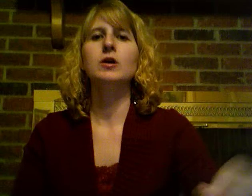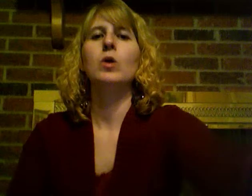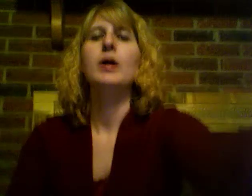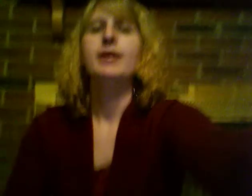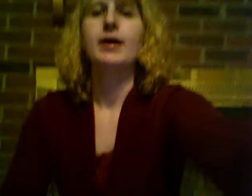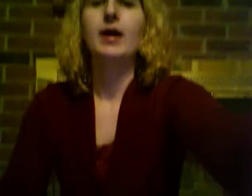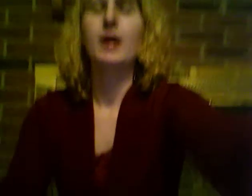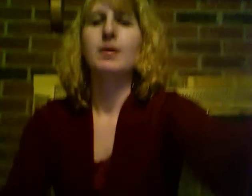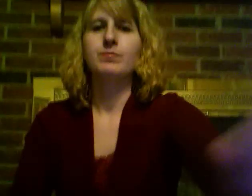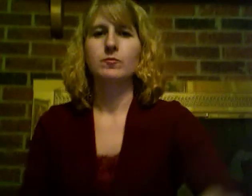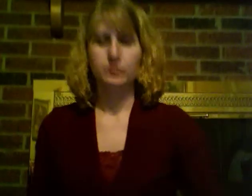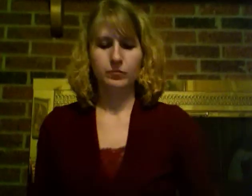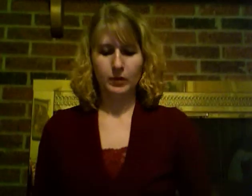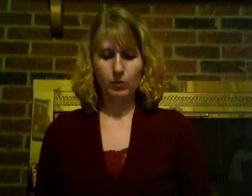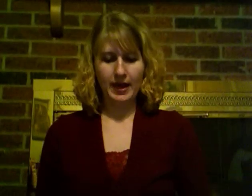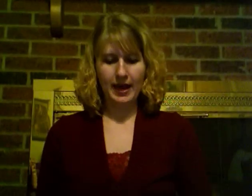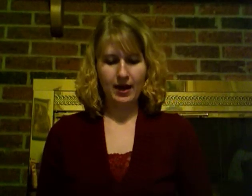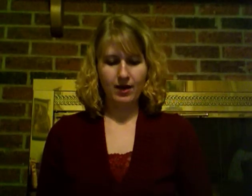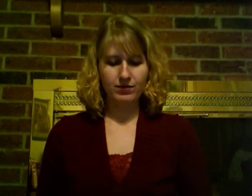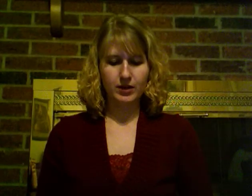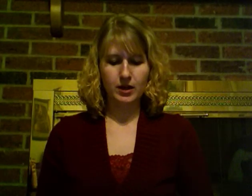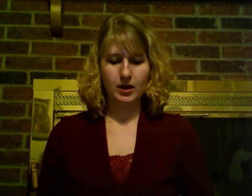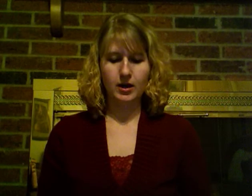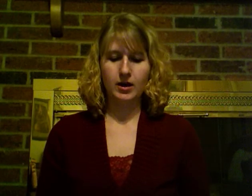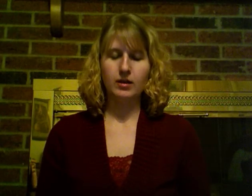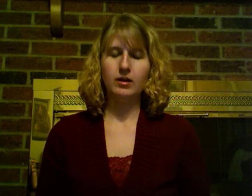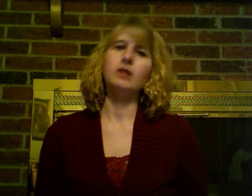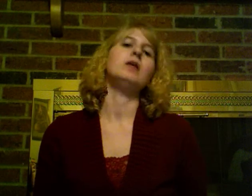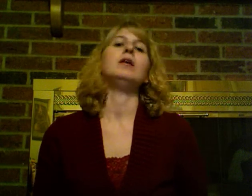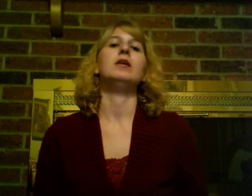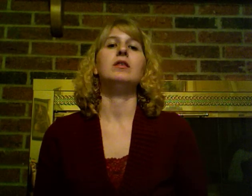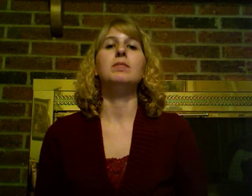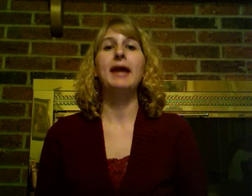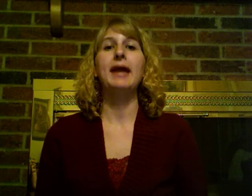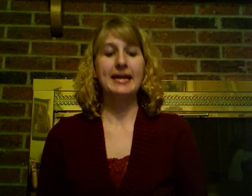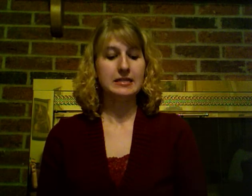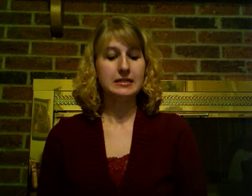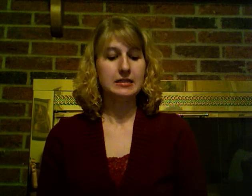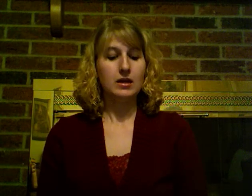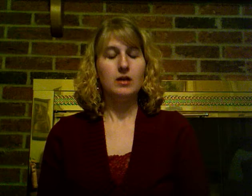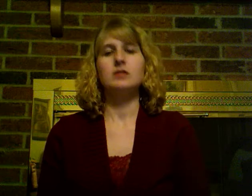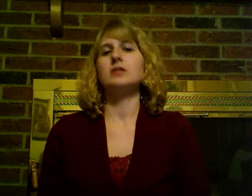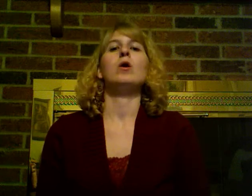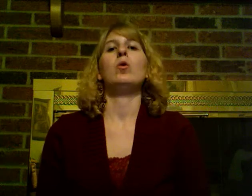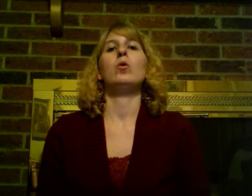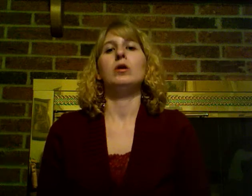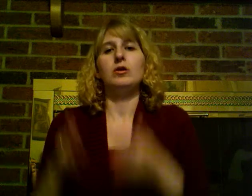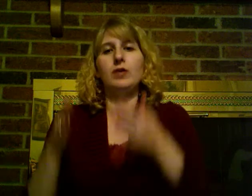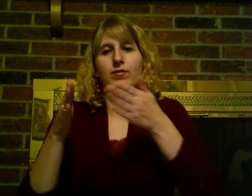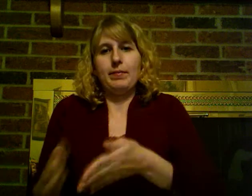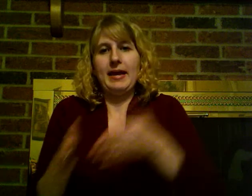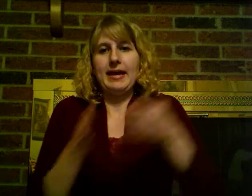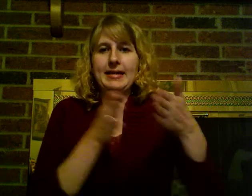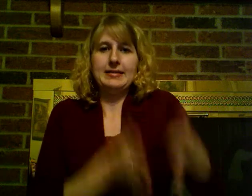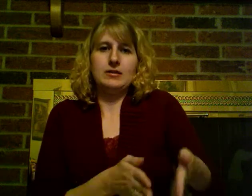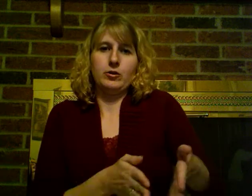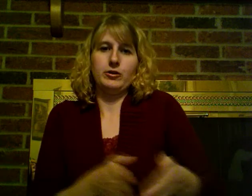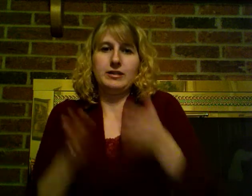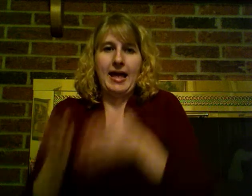Also, we have the pants. So you have your pants or your